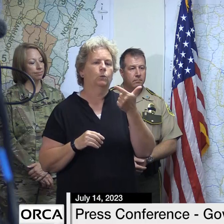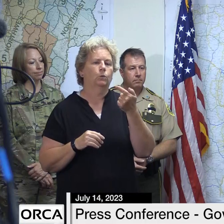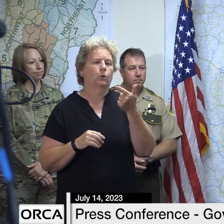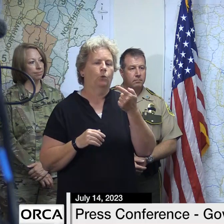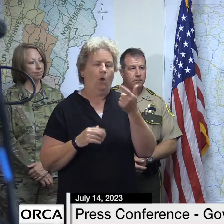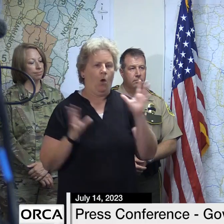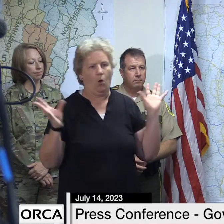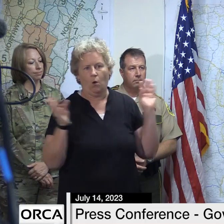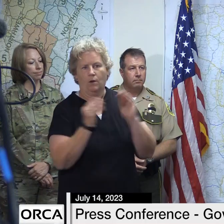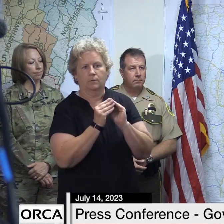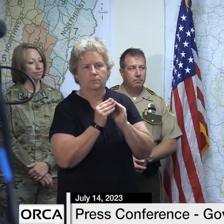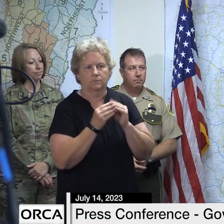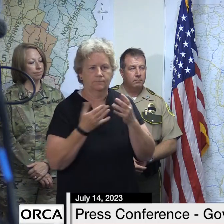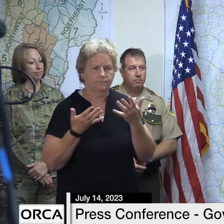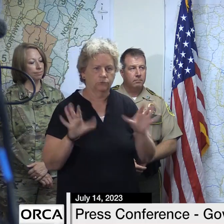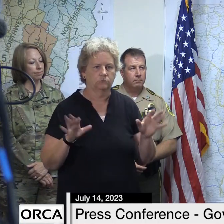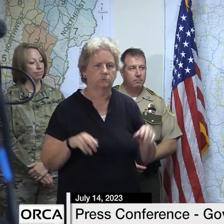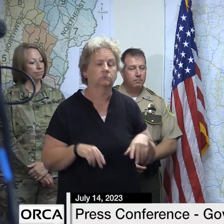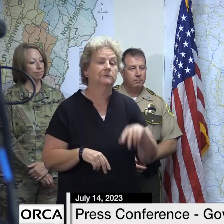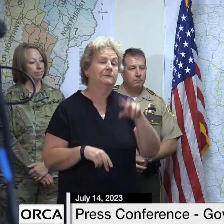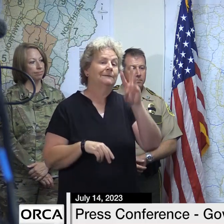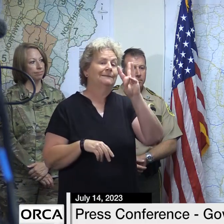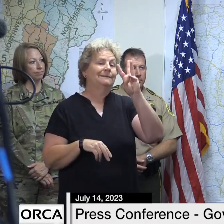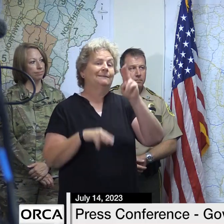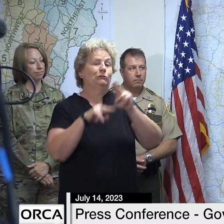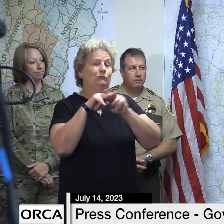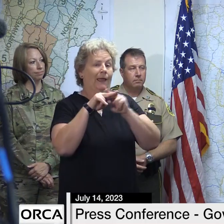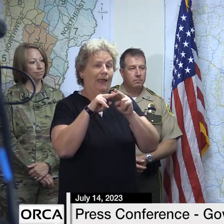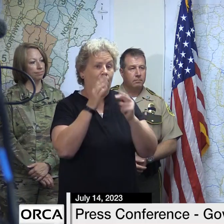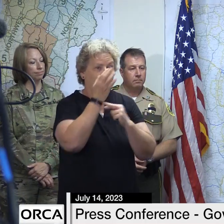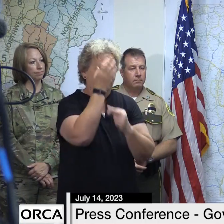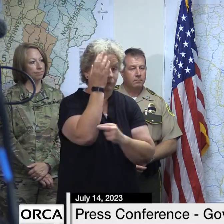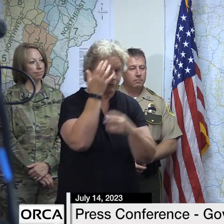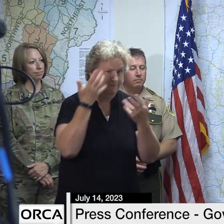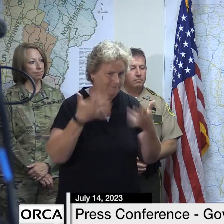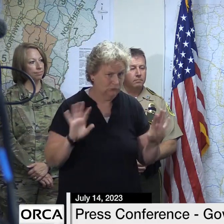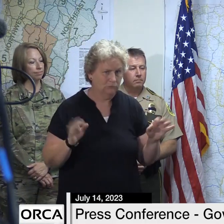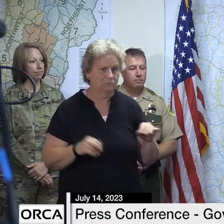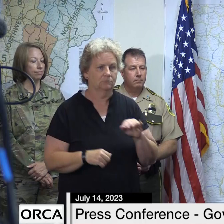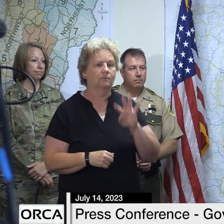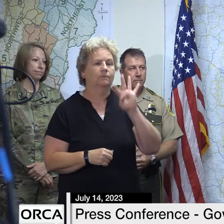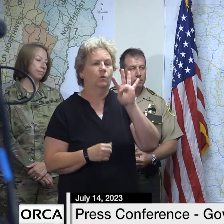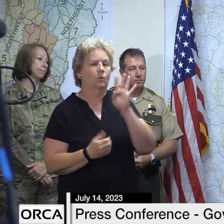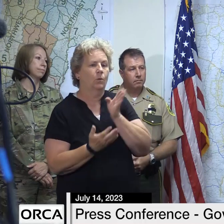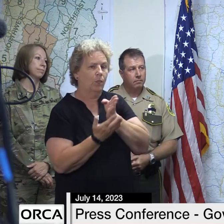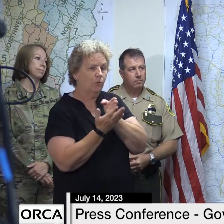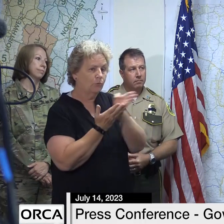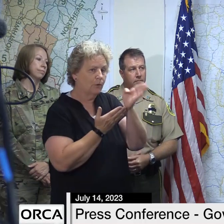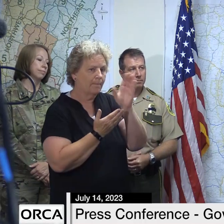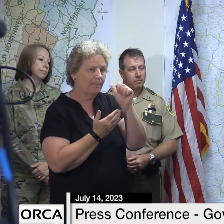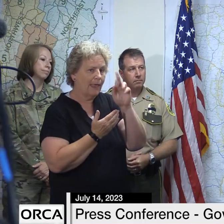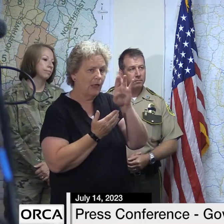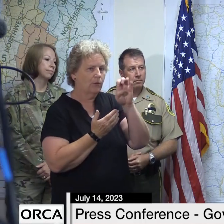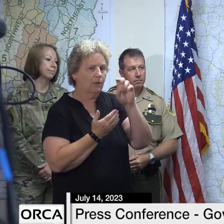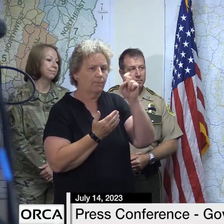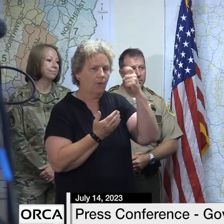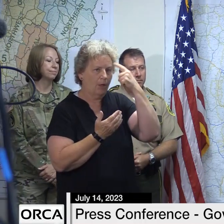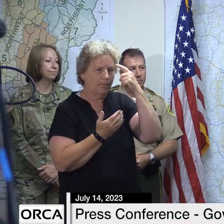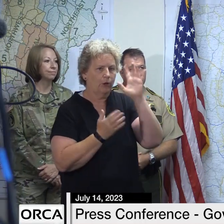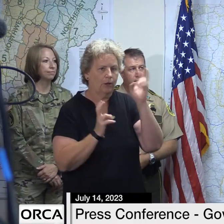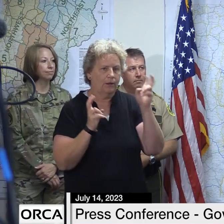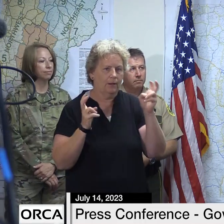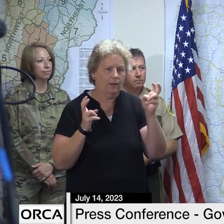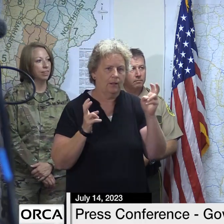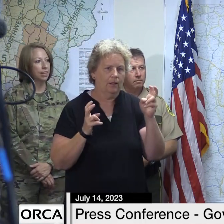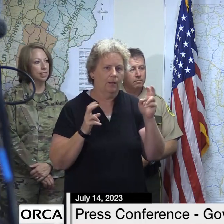inspected yesterday. 4 of them were on the line through Barrie and Montpelier, referred to as the Little Whacker. There